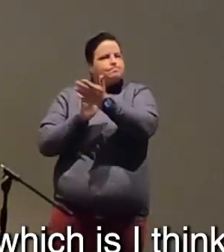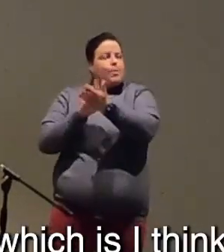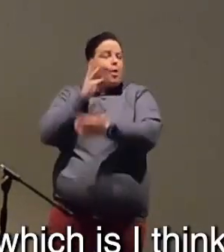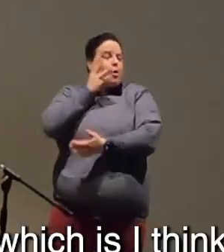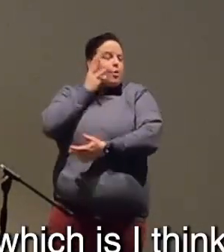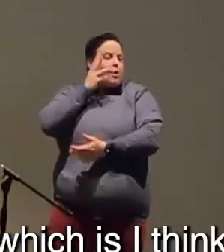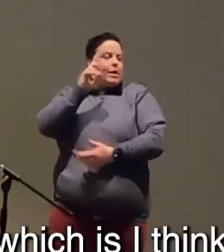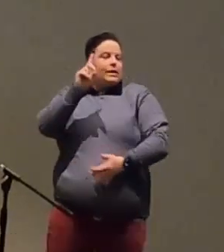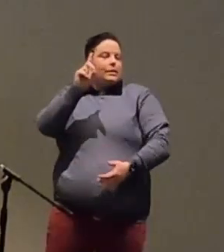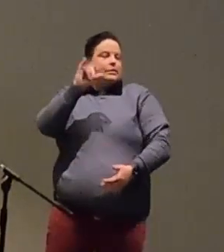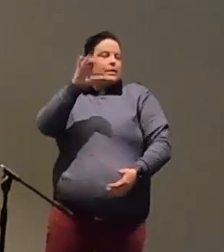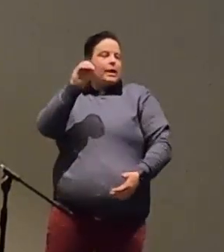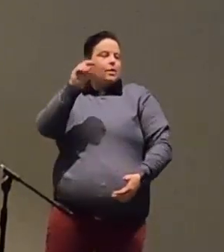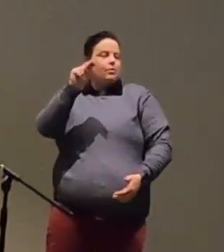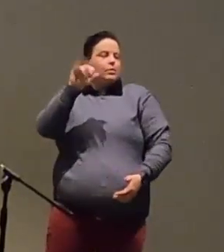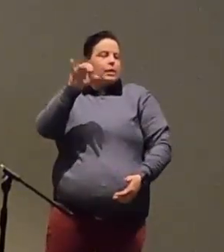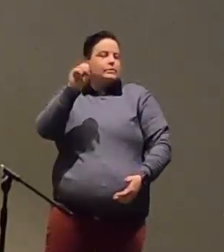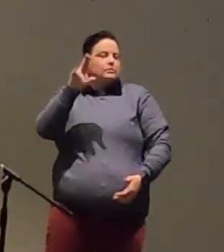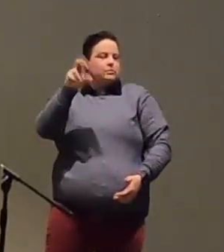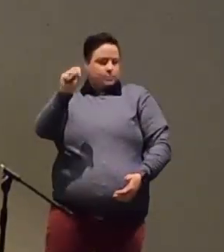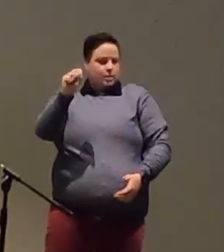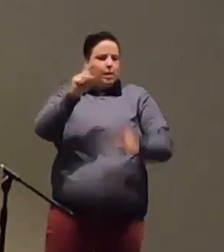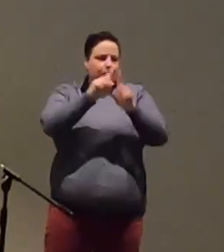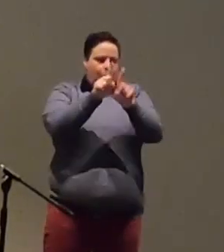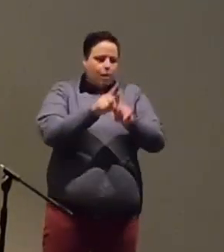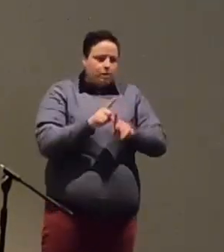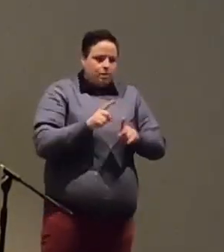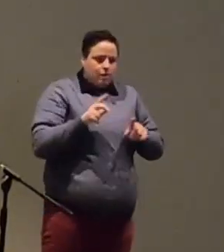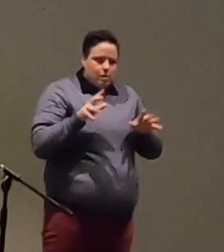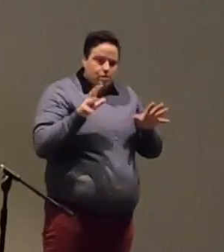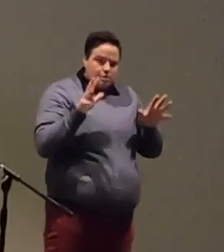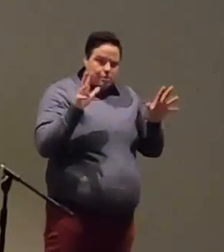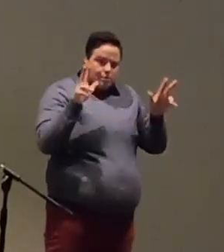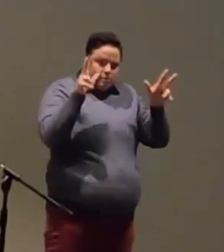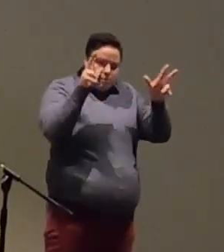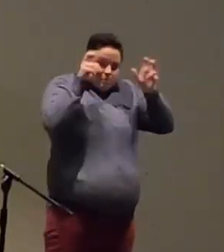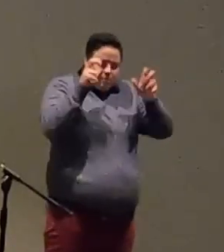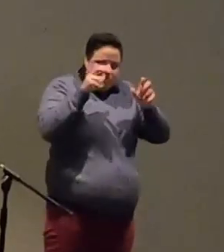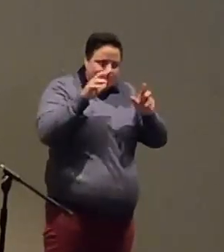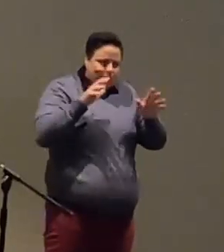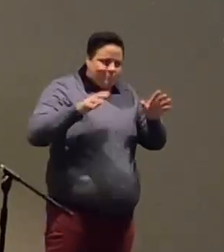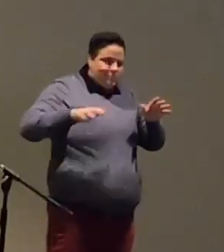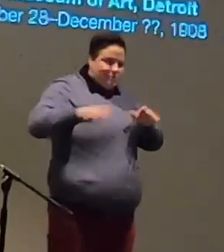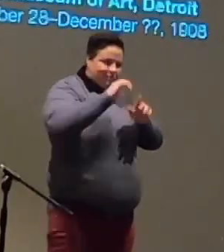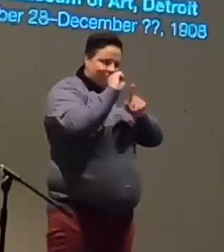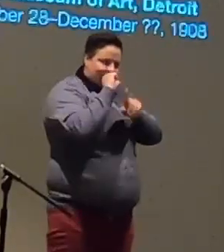wine of Dionysus, but also sort of gives this sinister scene.